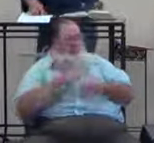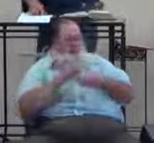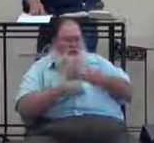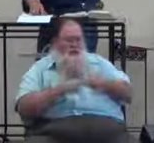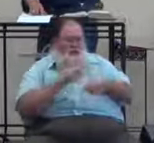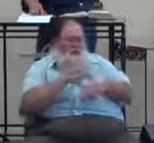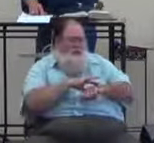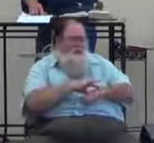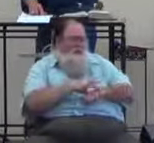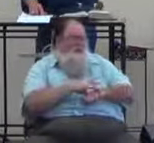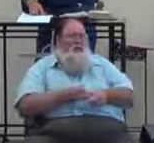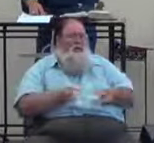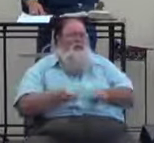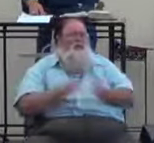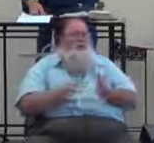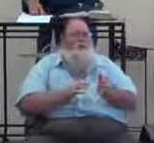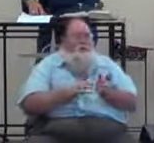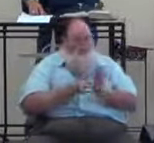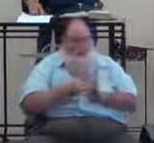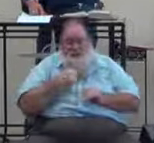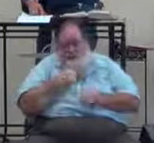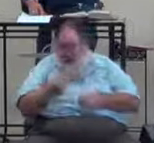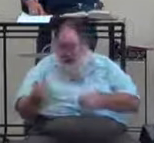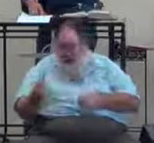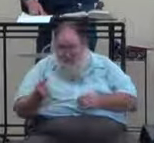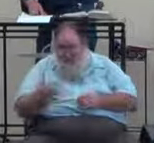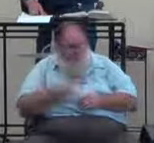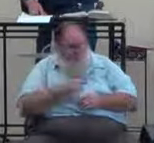that to them, they didn't have a clue how it was going to happen.